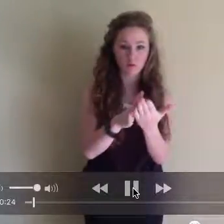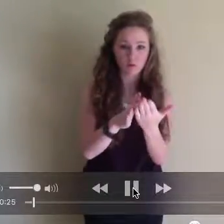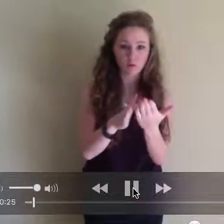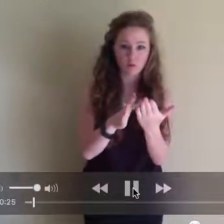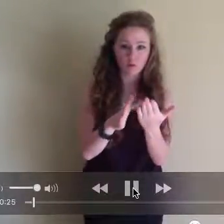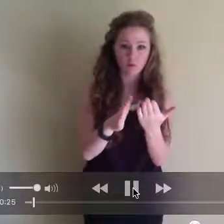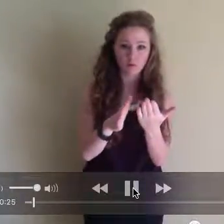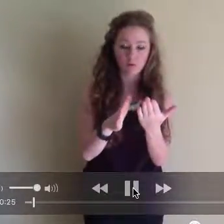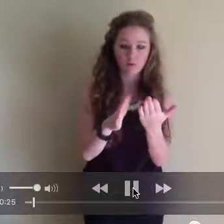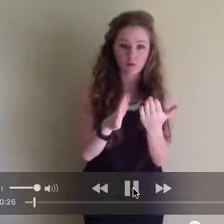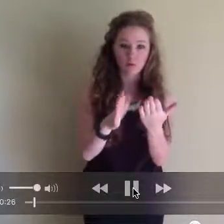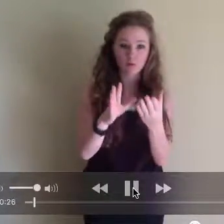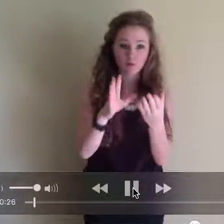So we're going to review